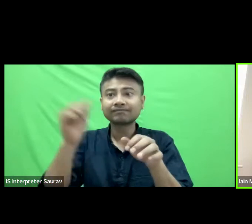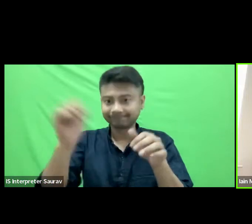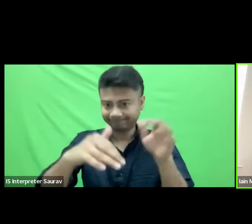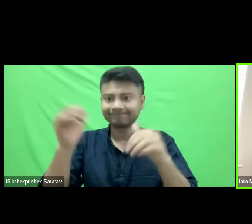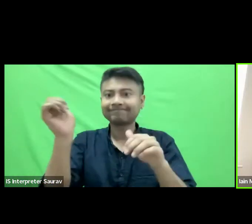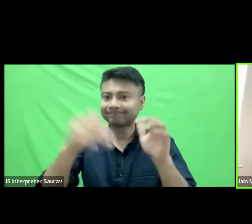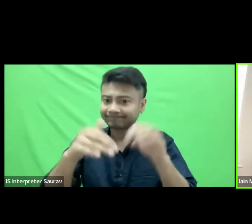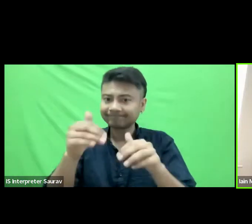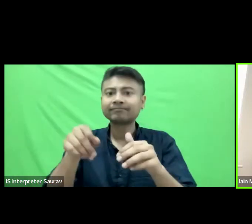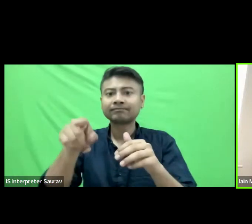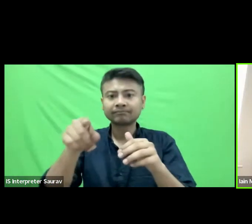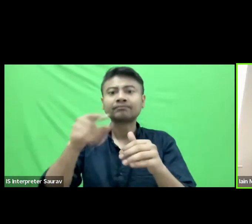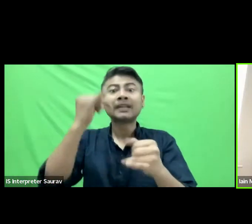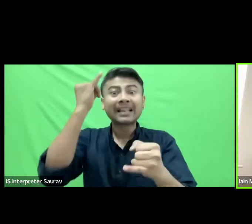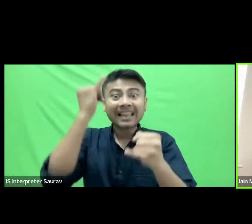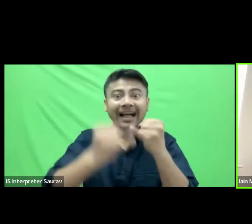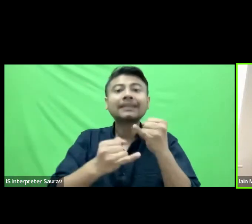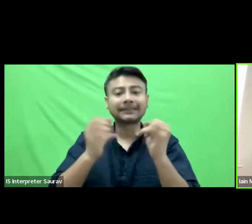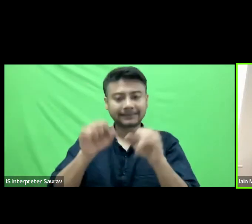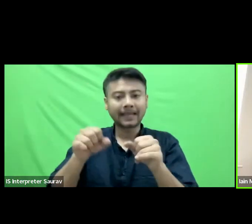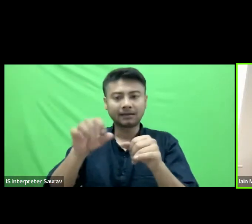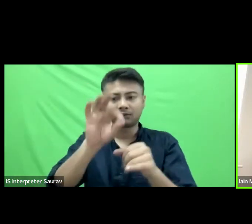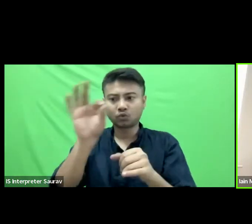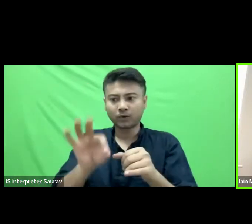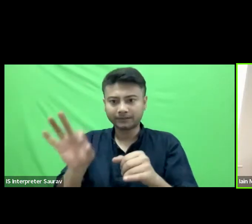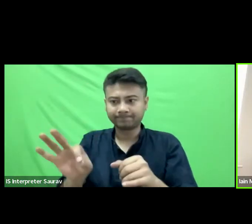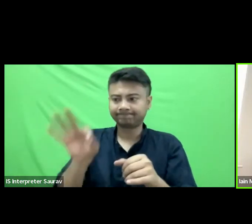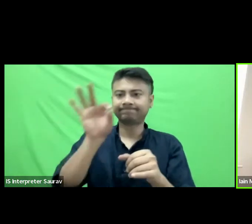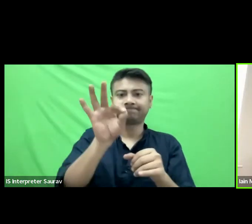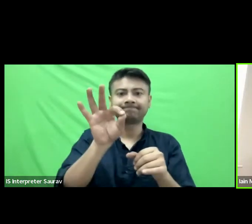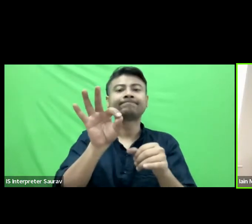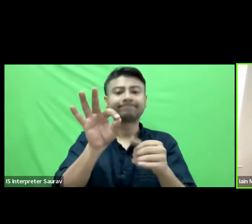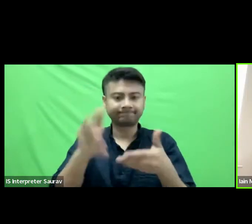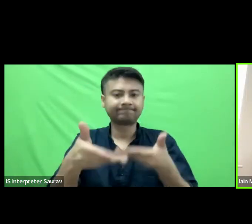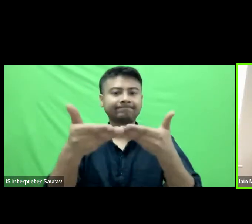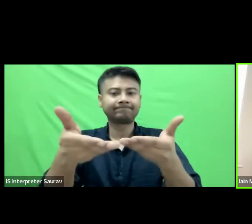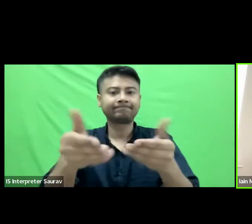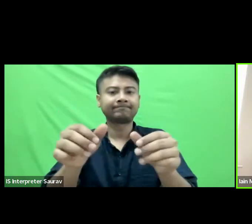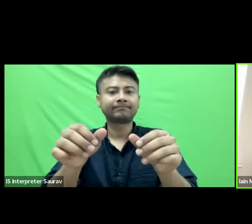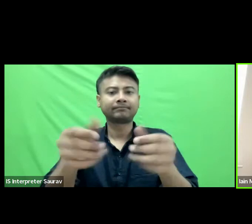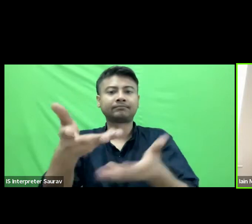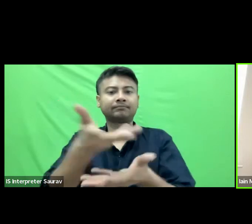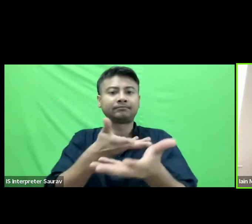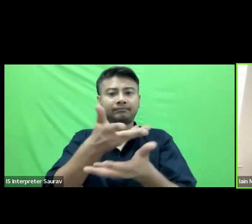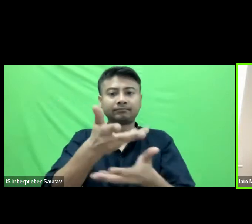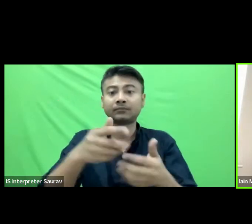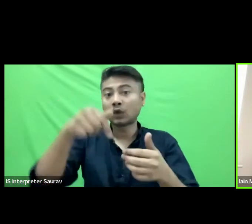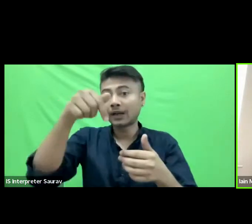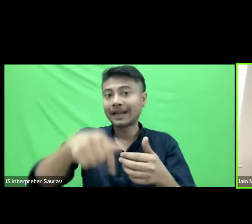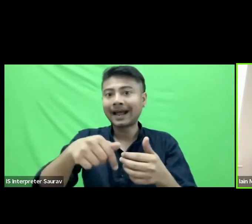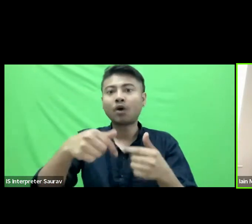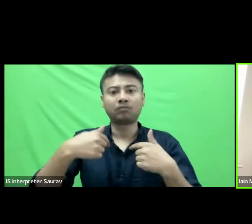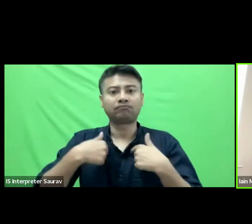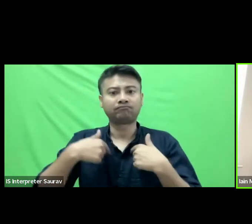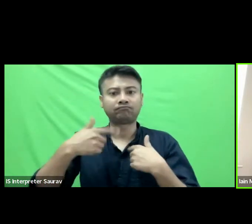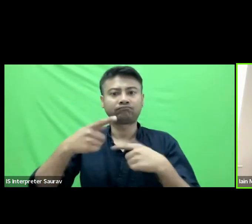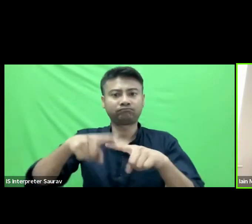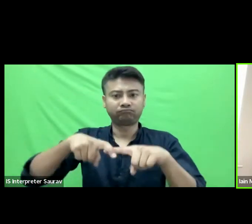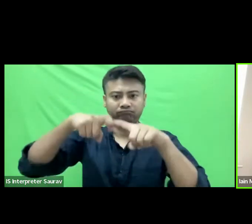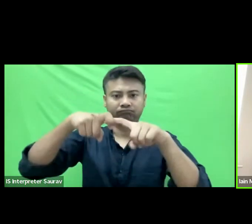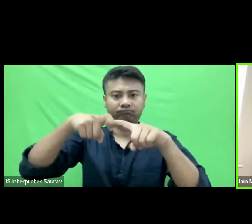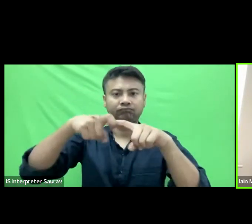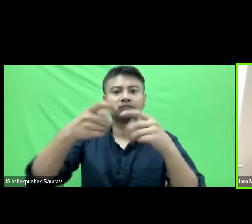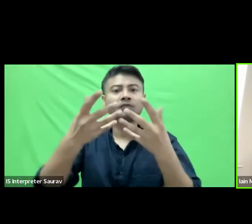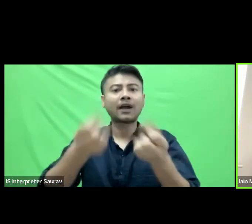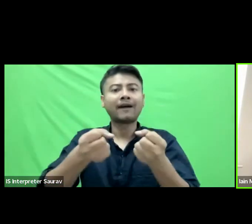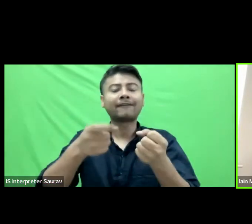end. Also, I've been asked if I can pause here, and we have some poll questions that we're going to do throughout the session. So the